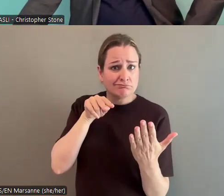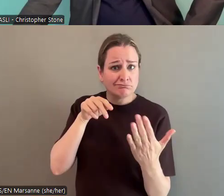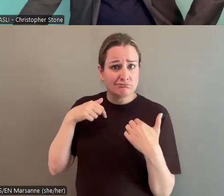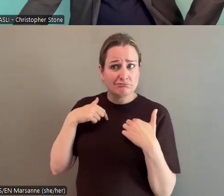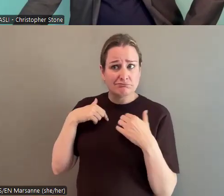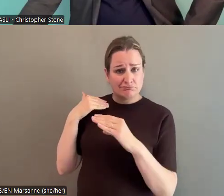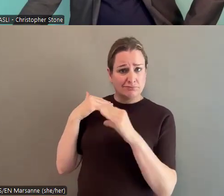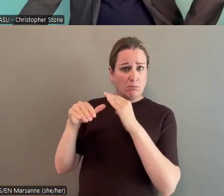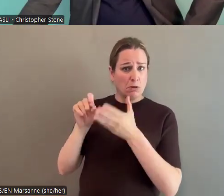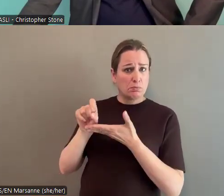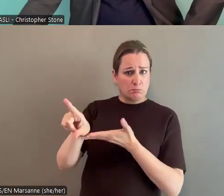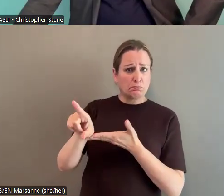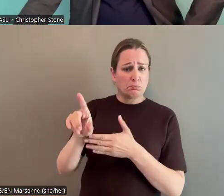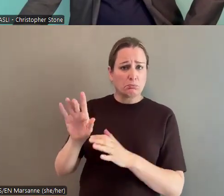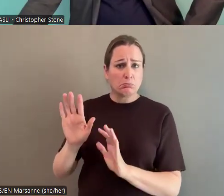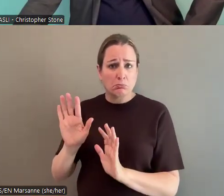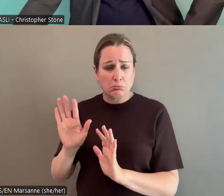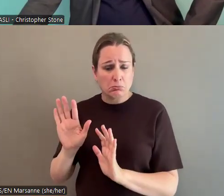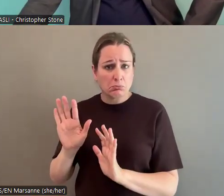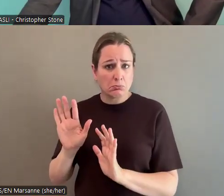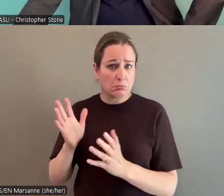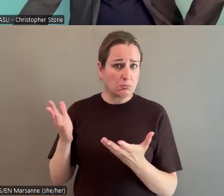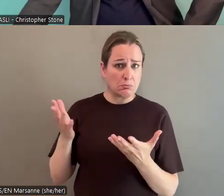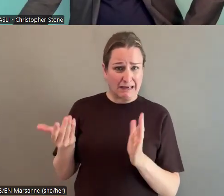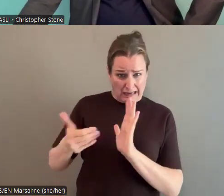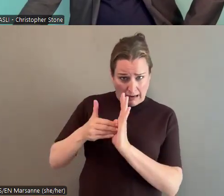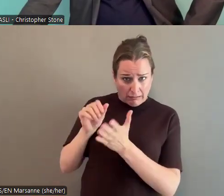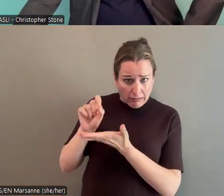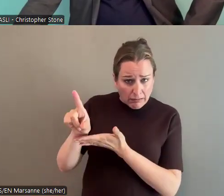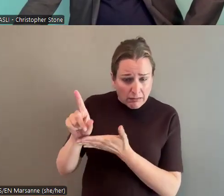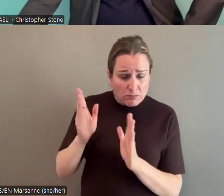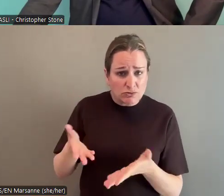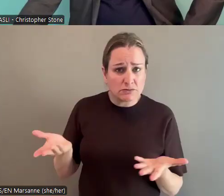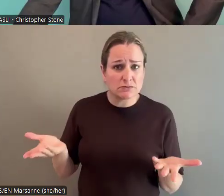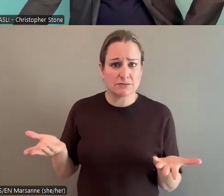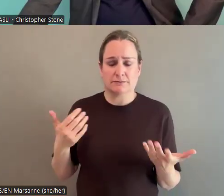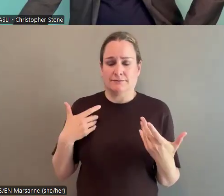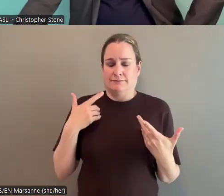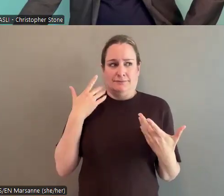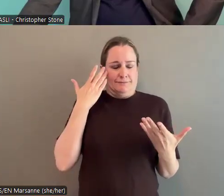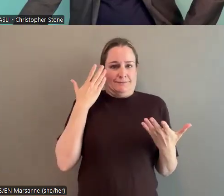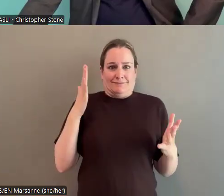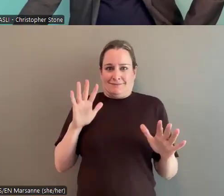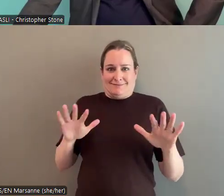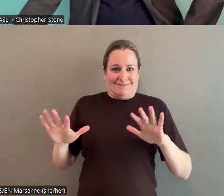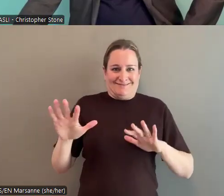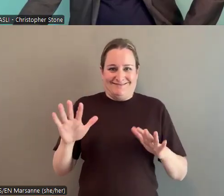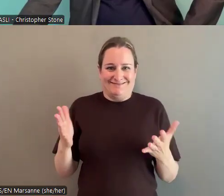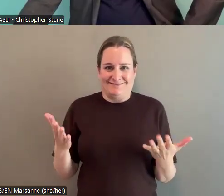email. I just sent it, and I'm not sure if I have to send it again, or I'm not understanding what's going on because I don't have